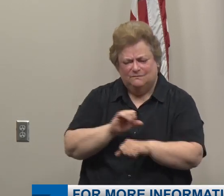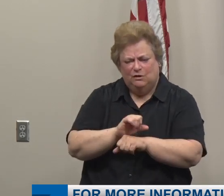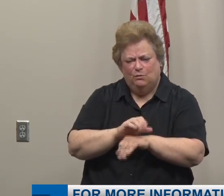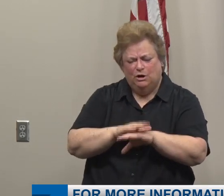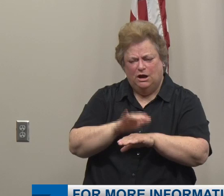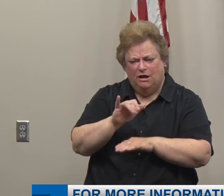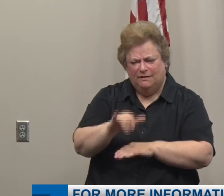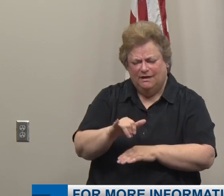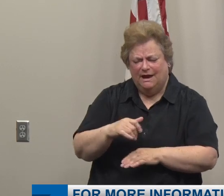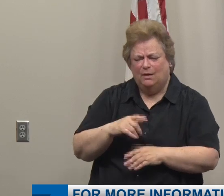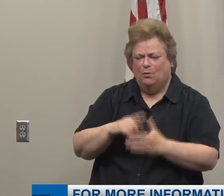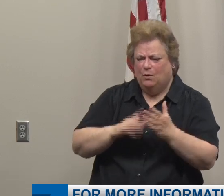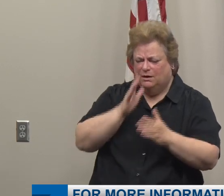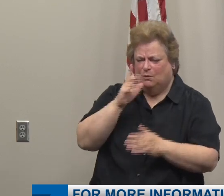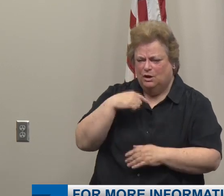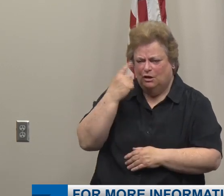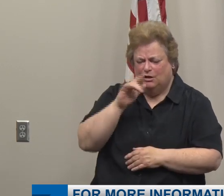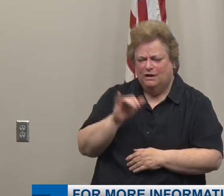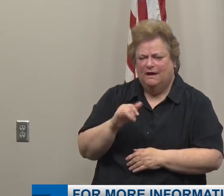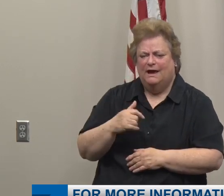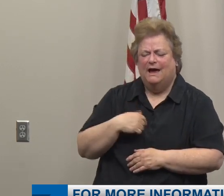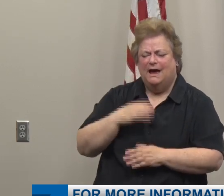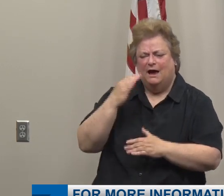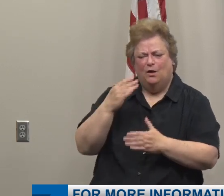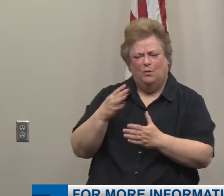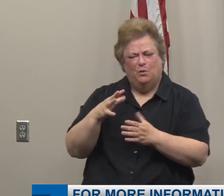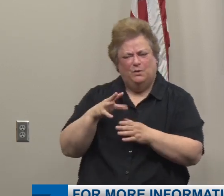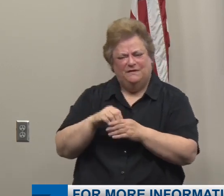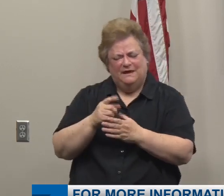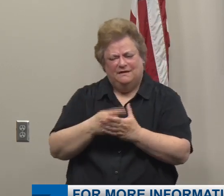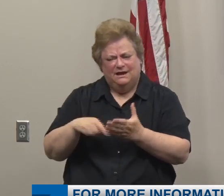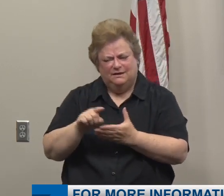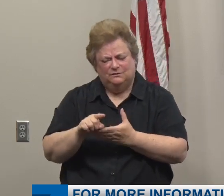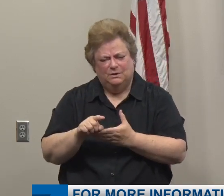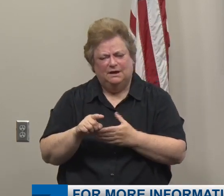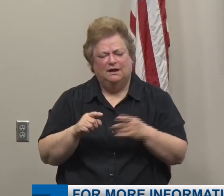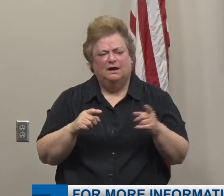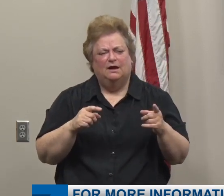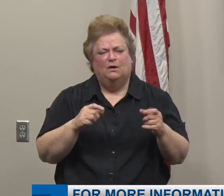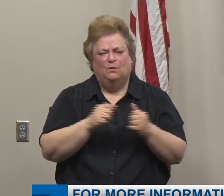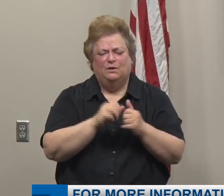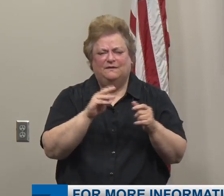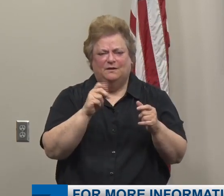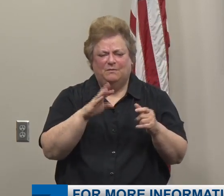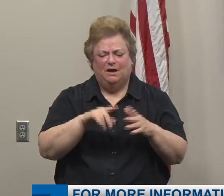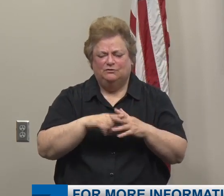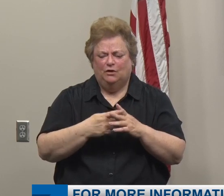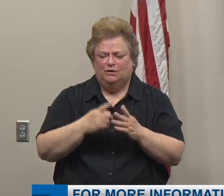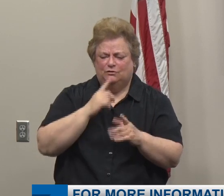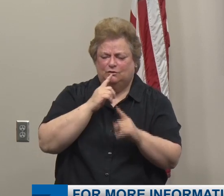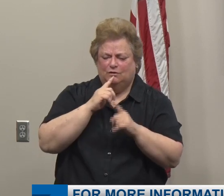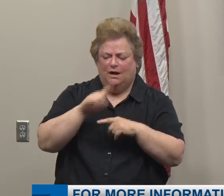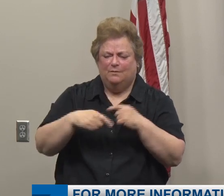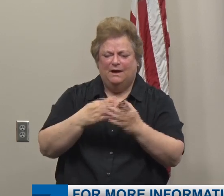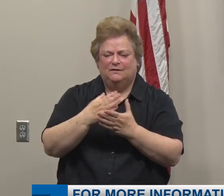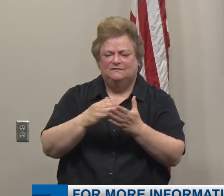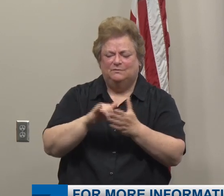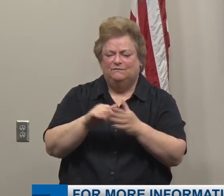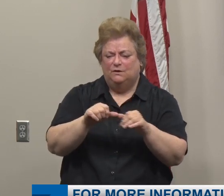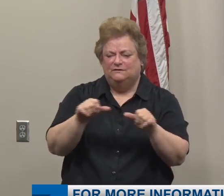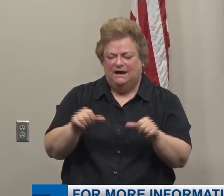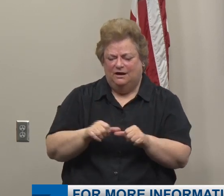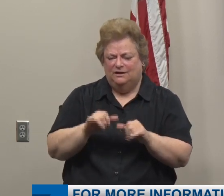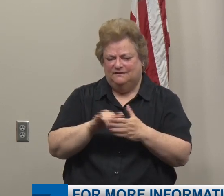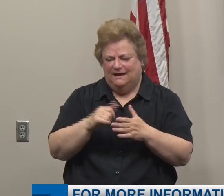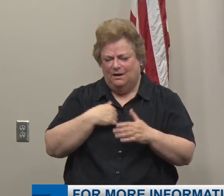would look like and I hope in the next week or so what the mayor will be starting to talk about some of those areas that we could look